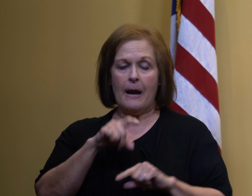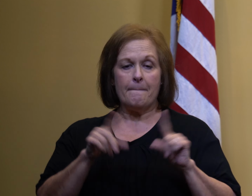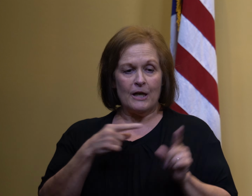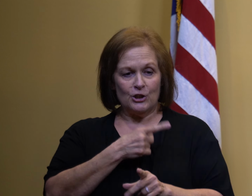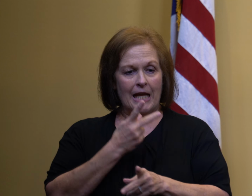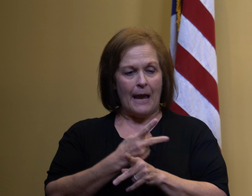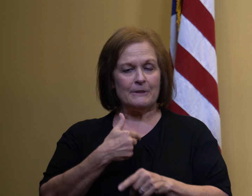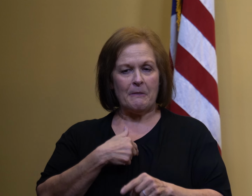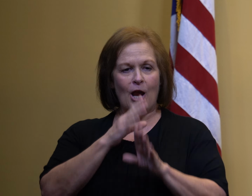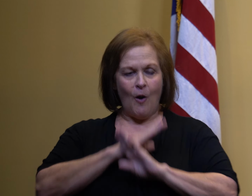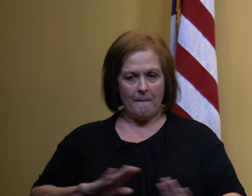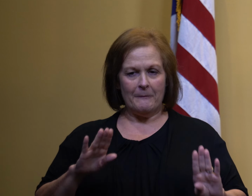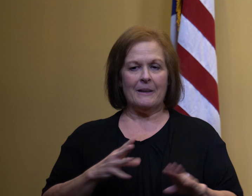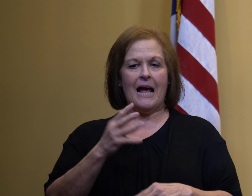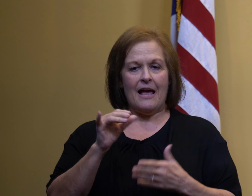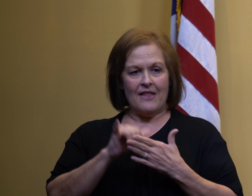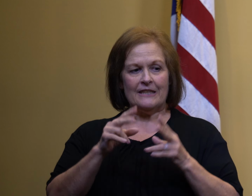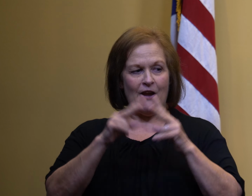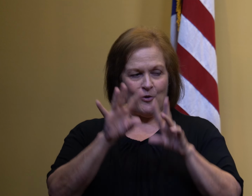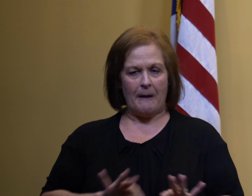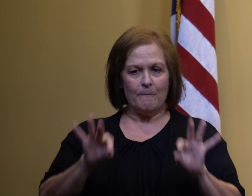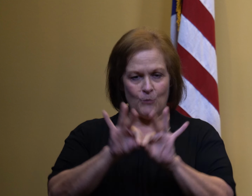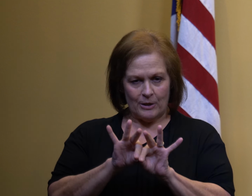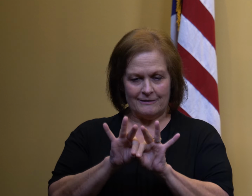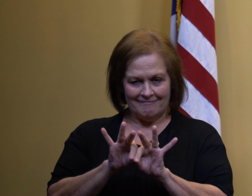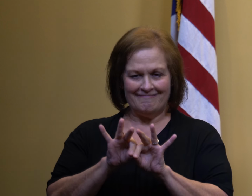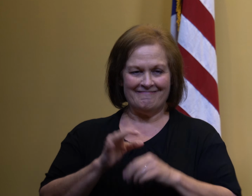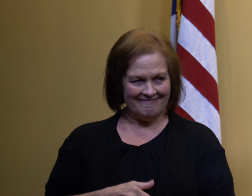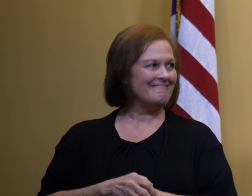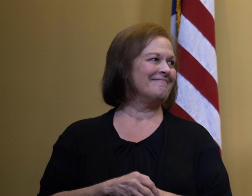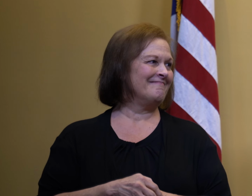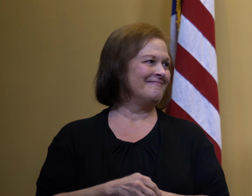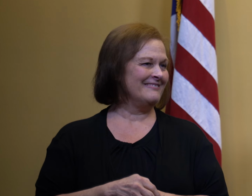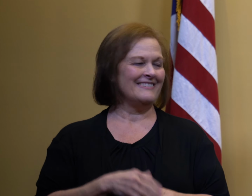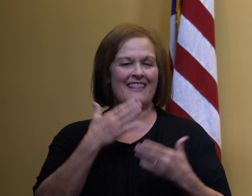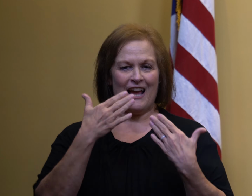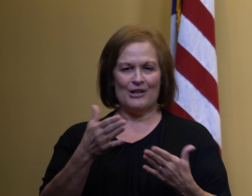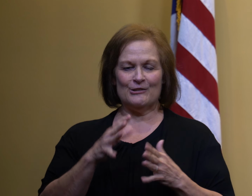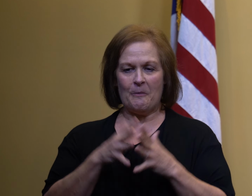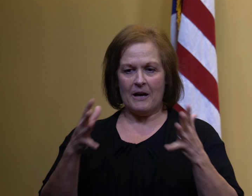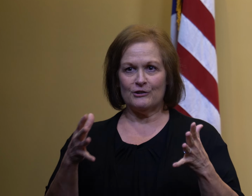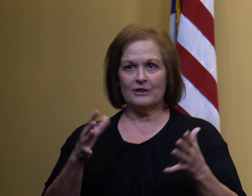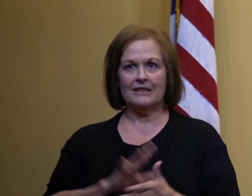she keeps me calm, and that's very important. Thank you all. Thank you so much. Now, how do we-